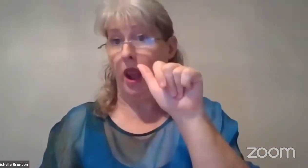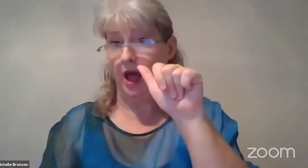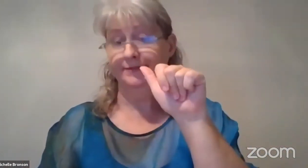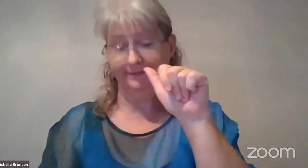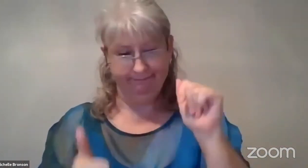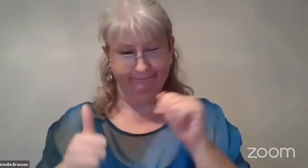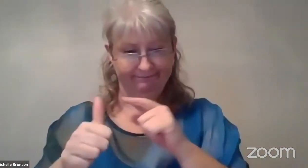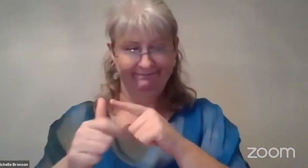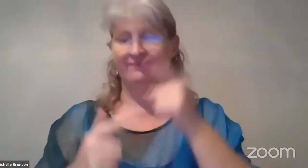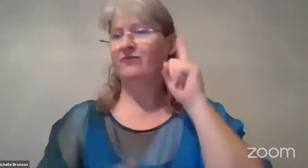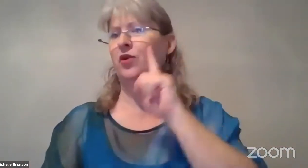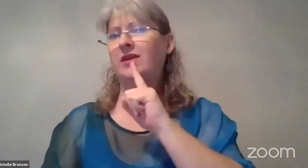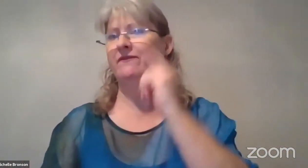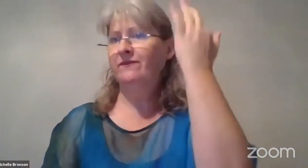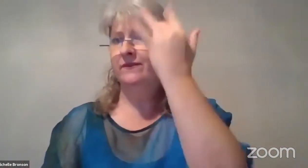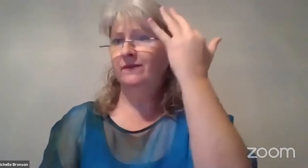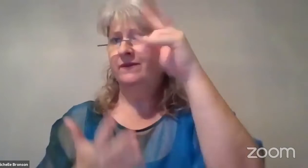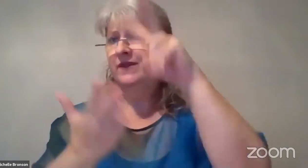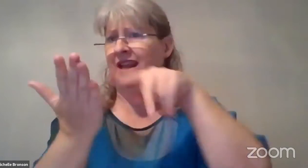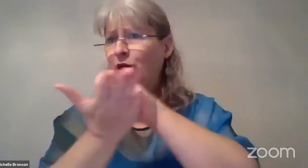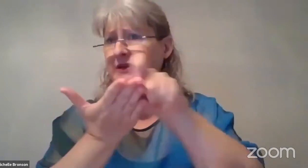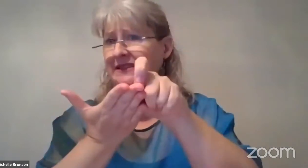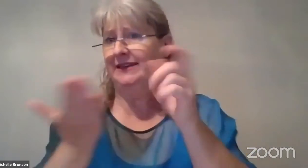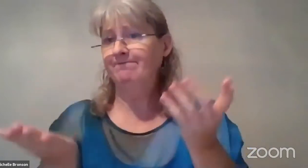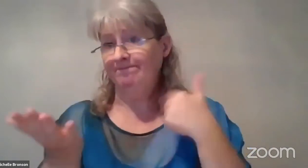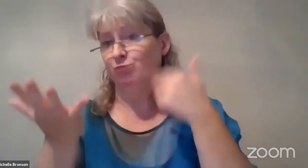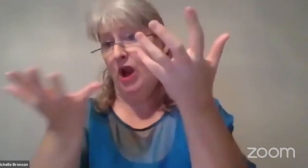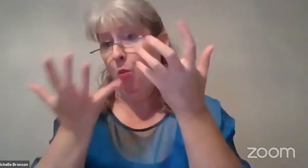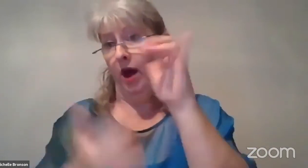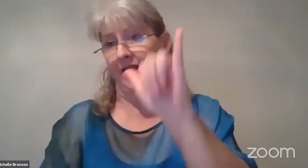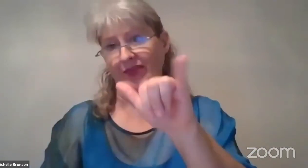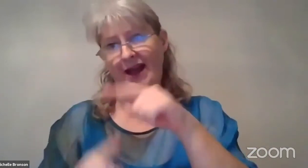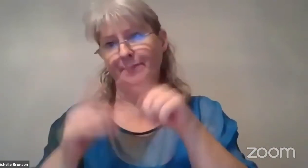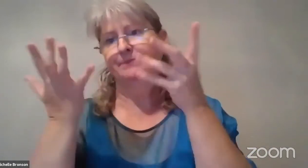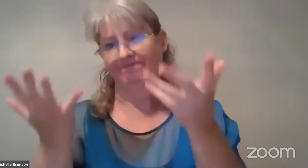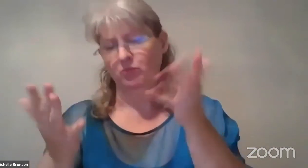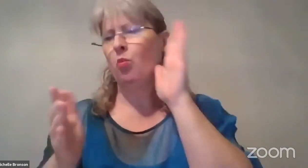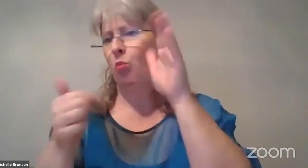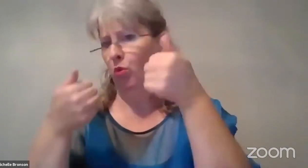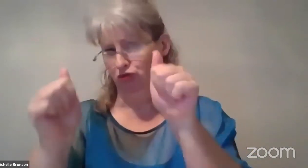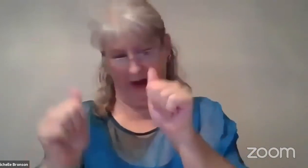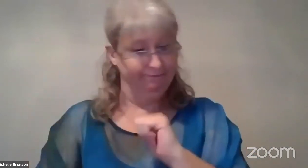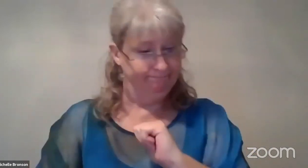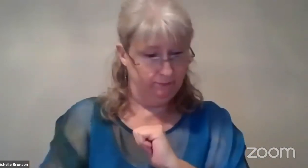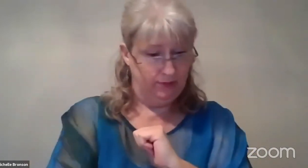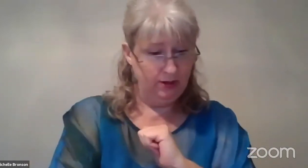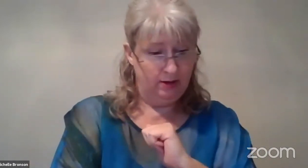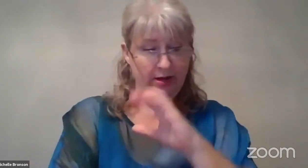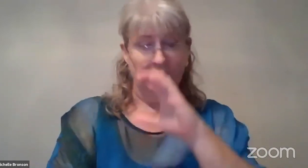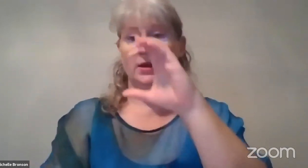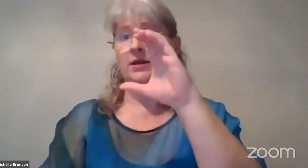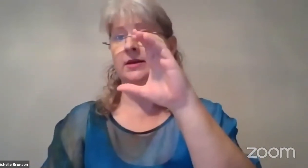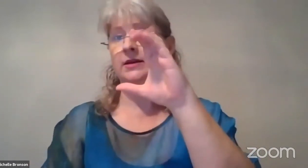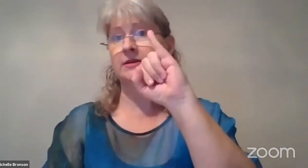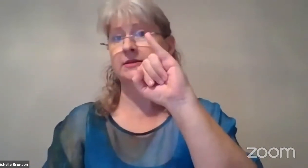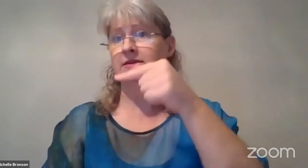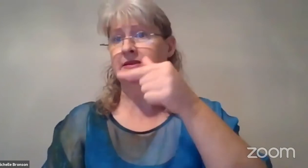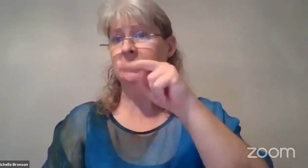Monterey Peninsula was denied. The Deaf Literacy Program was denied. We were hopeful, but we were denied. We will